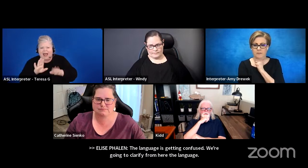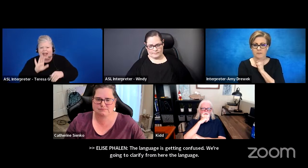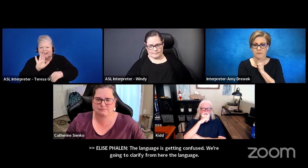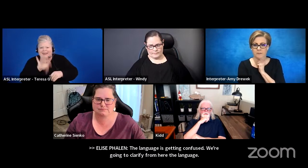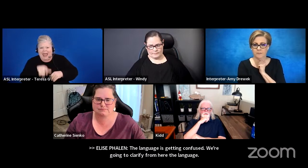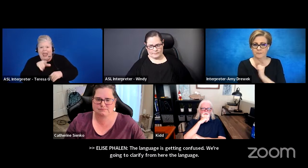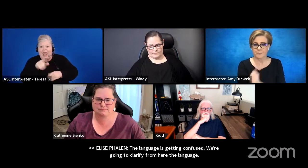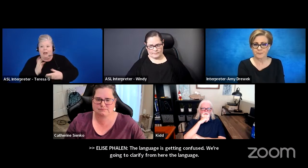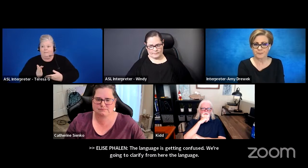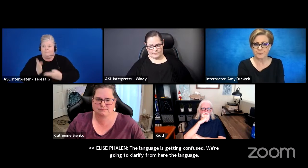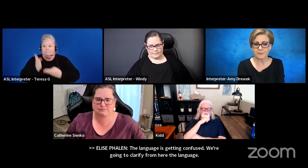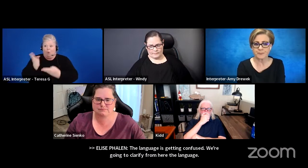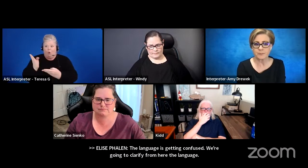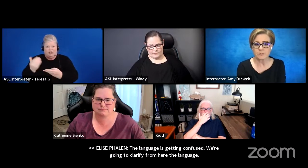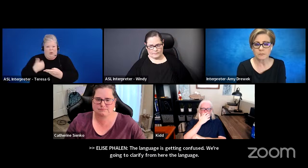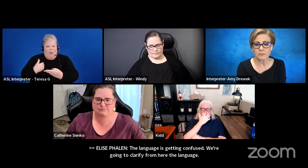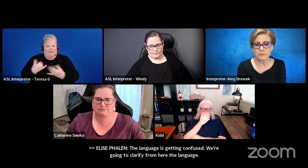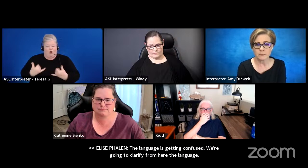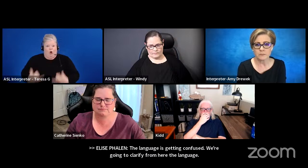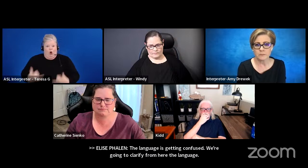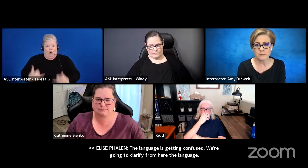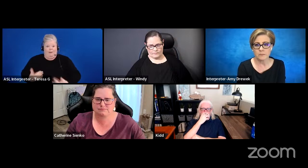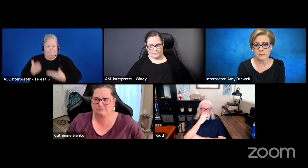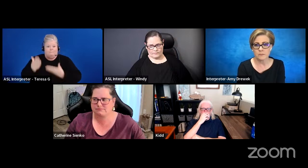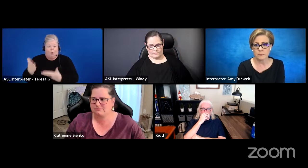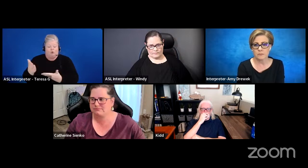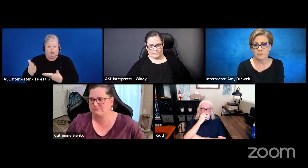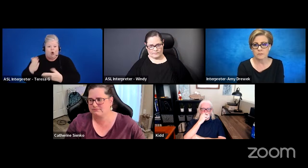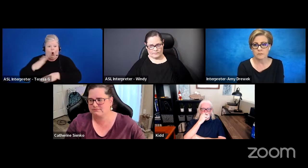is currently on the table?